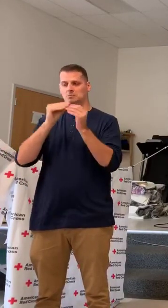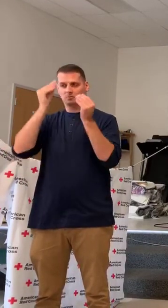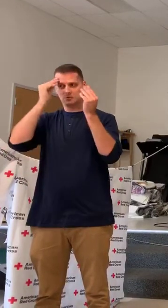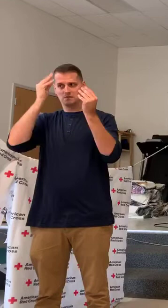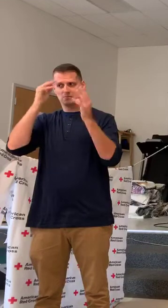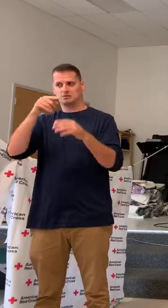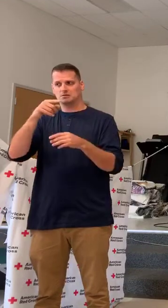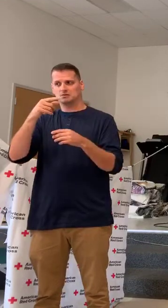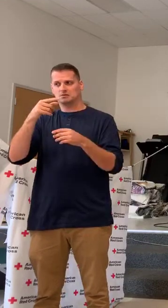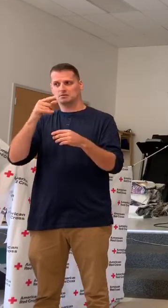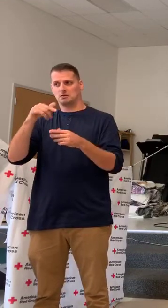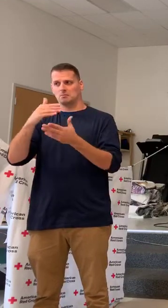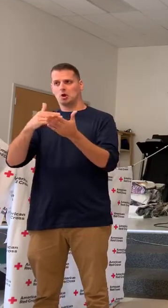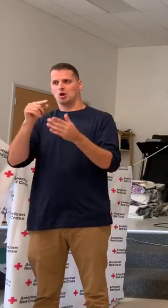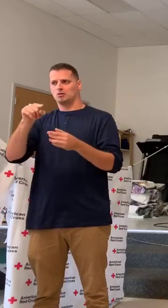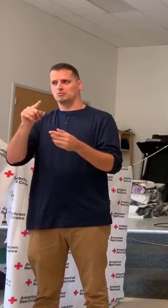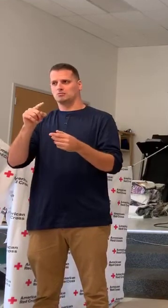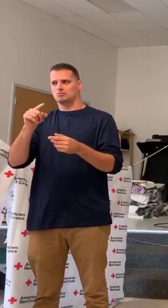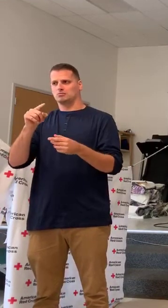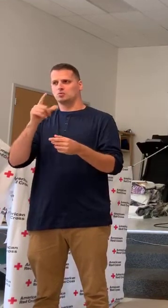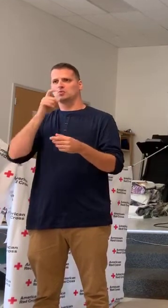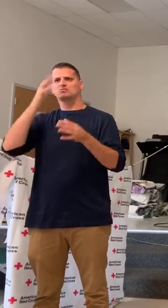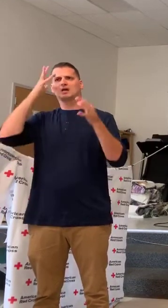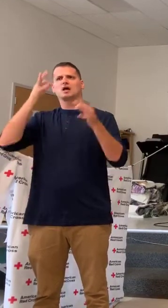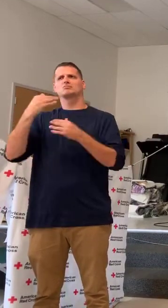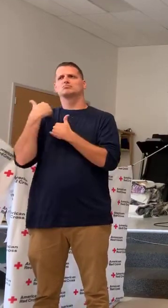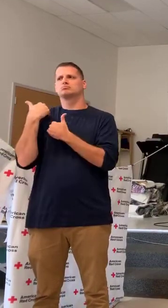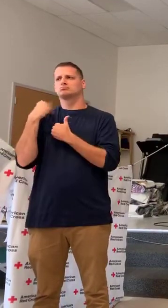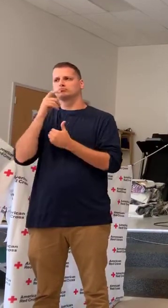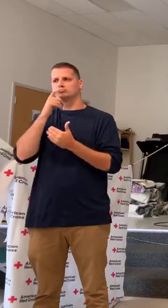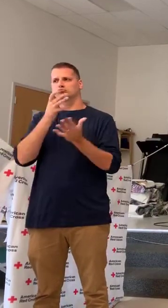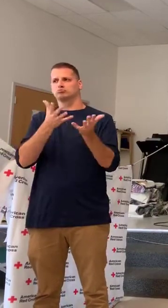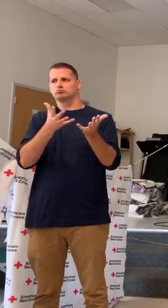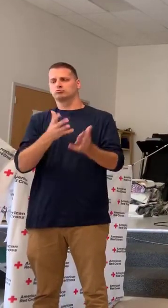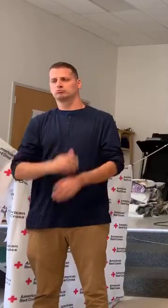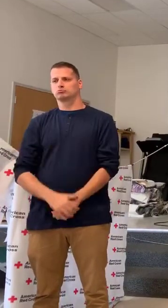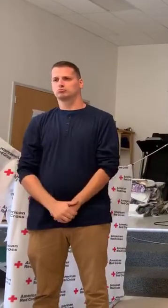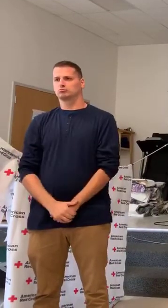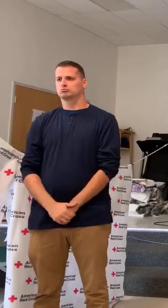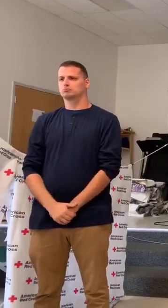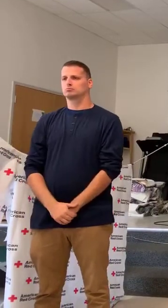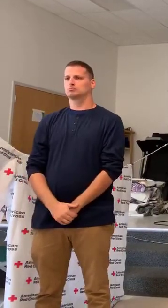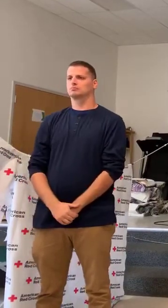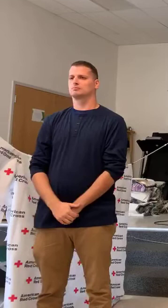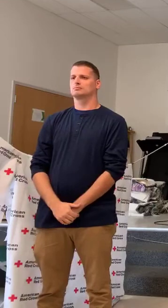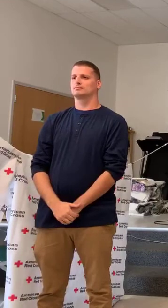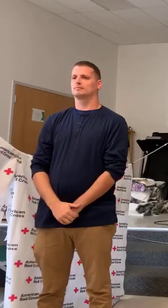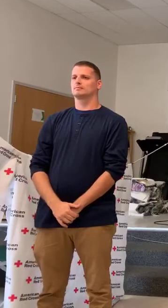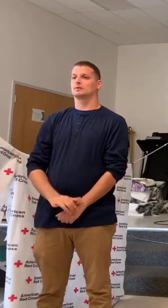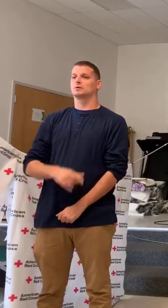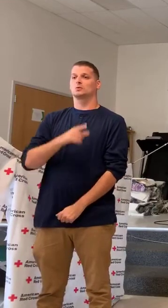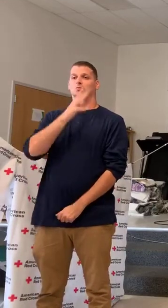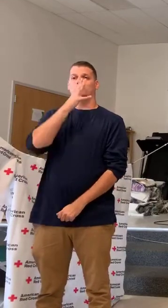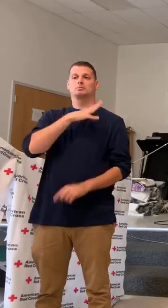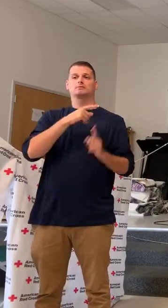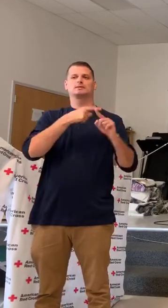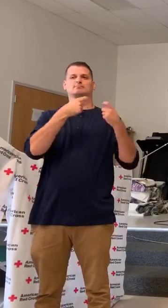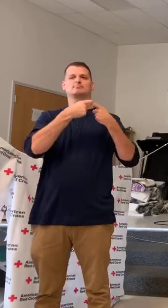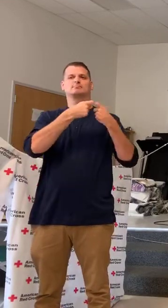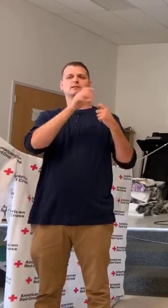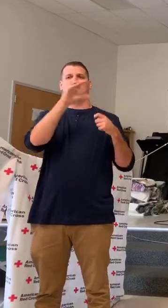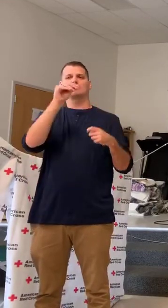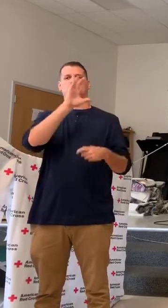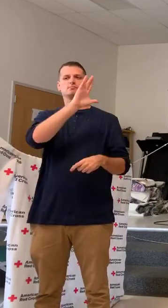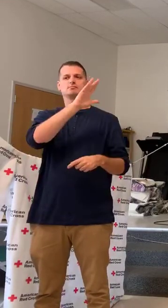makes that decision? Okay, great question. And Julie Etsy from MEA could not be here today, and she texted